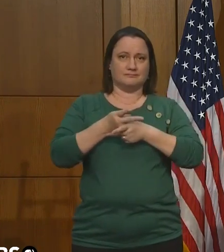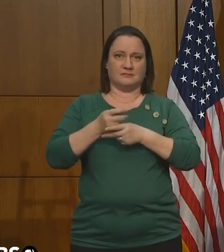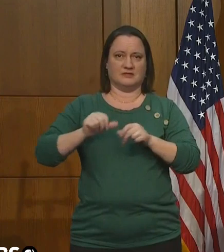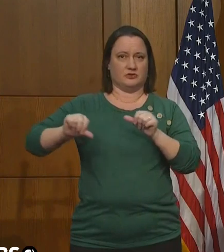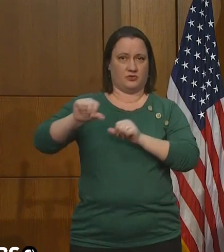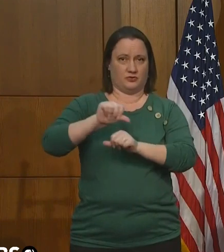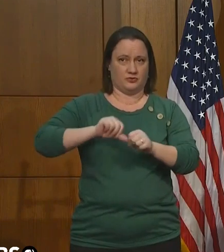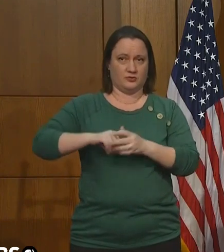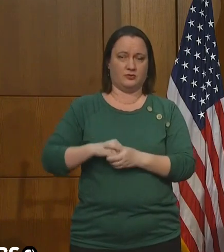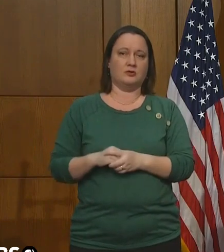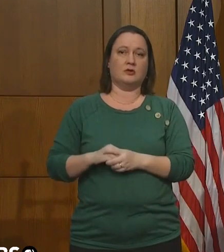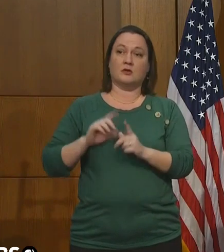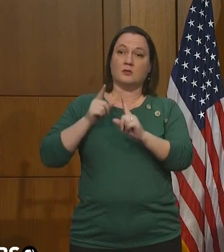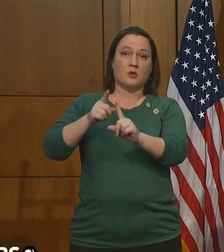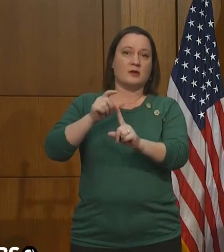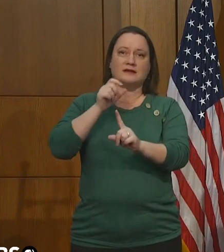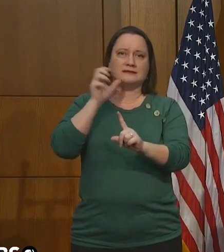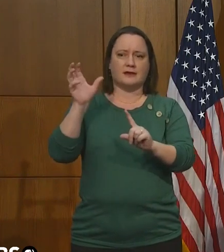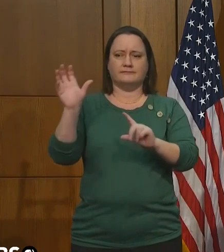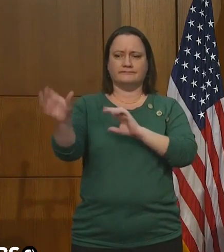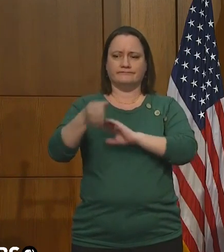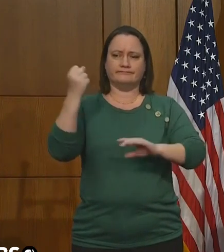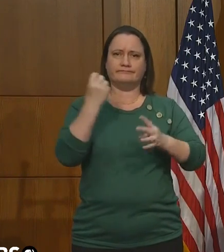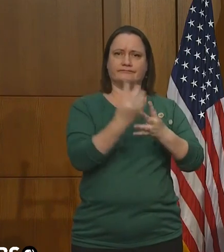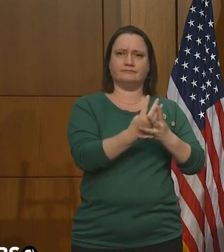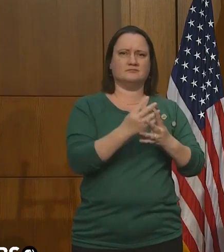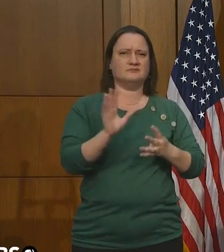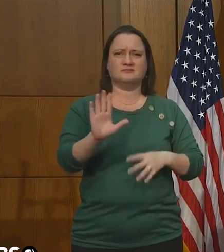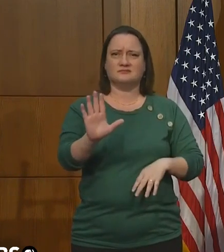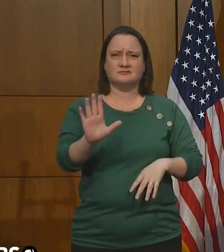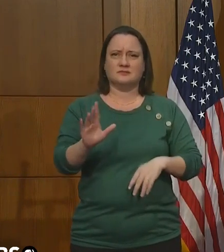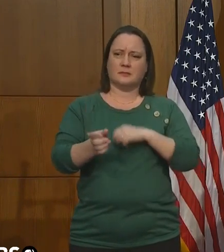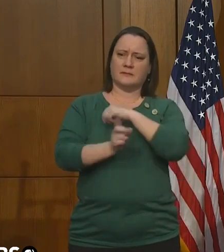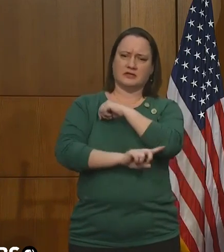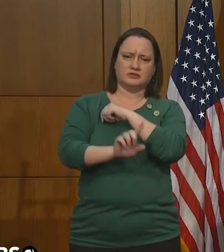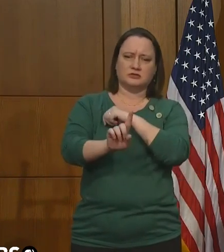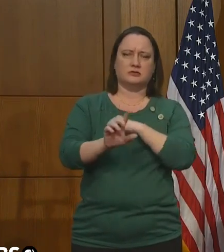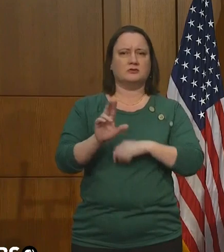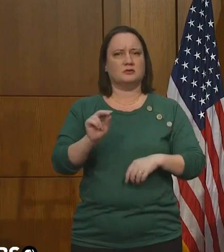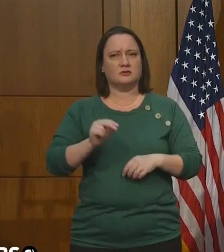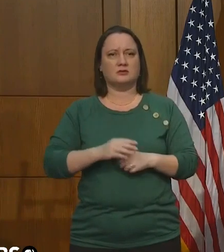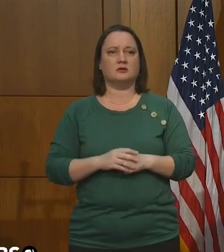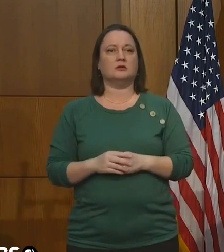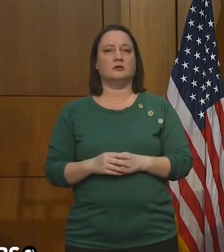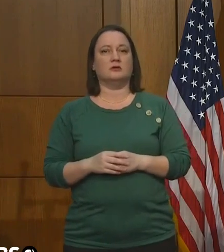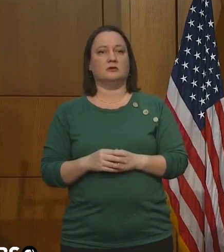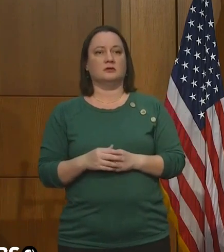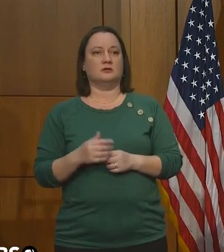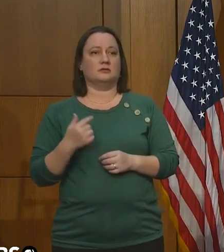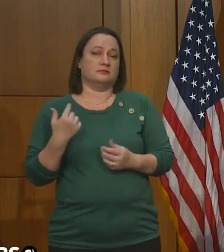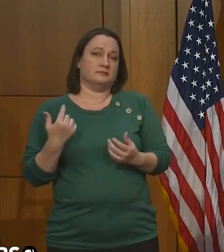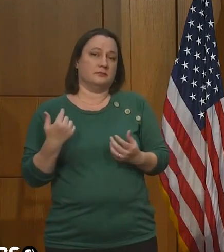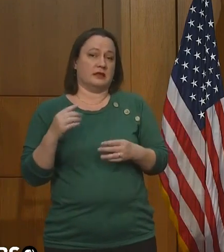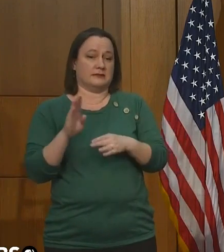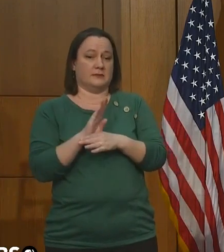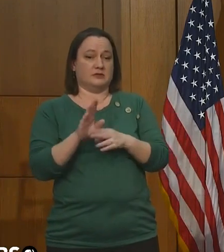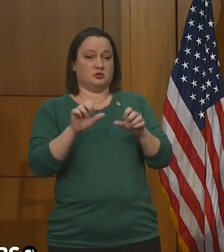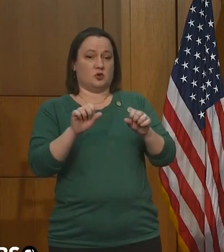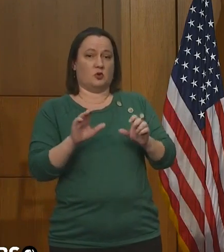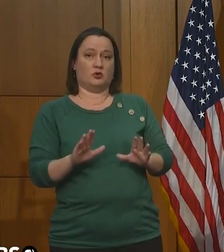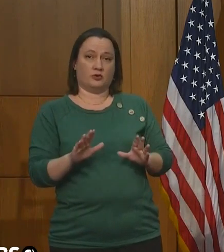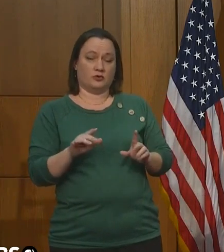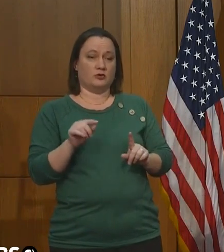not to lock people up in jail. And I would just tell you personally, as a business owner, if someone